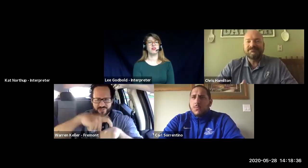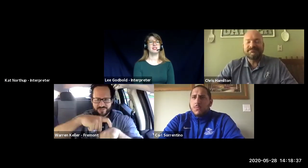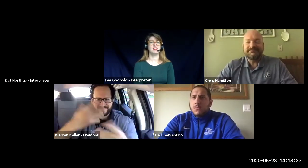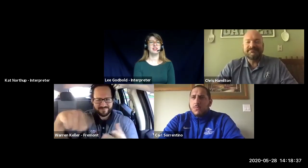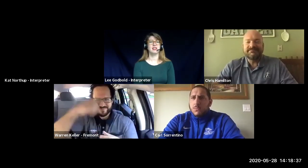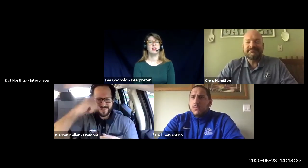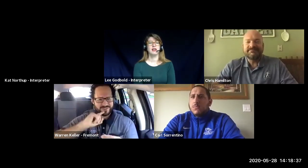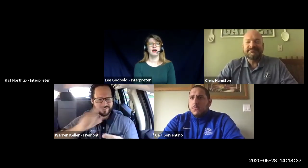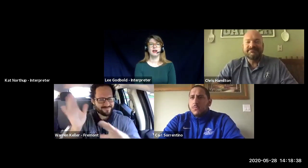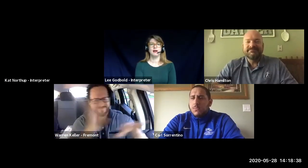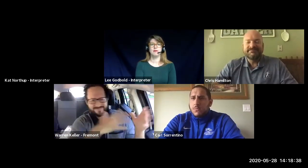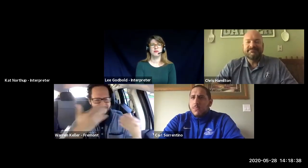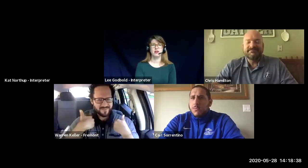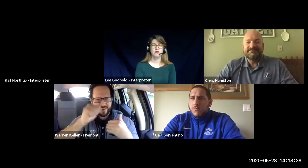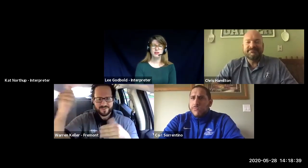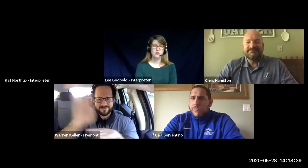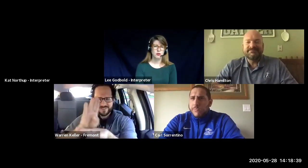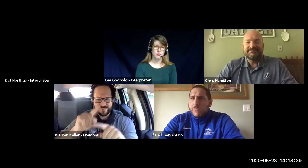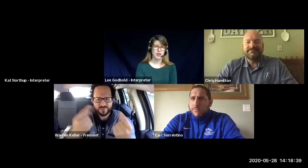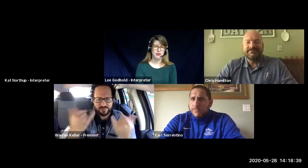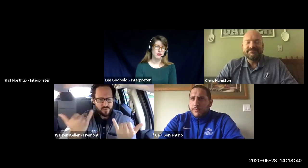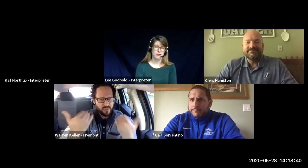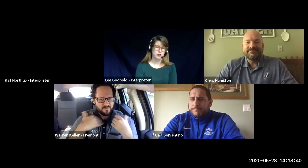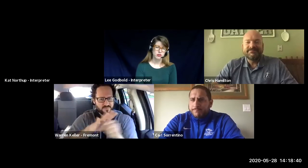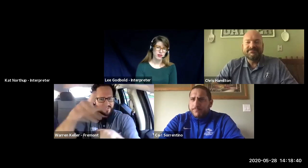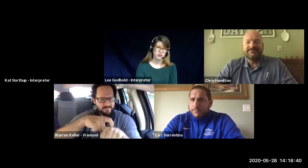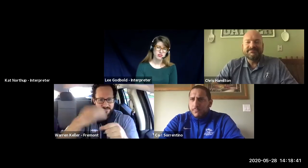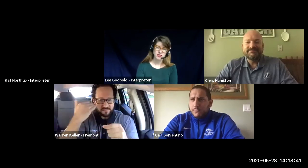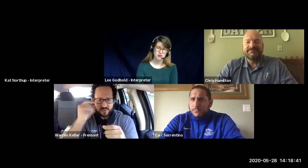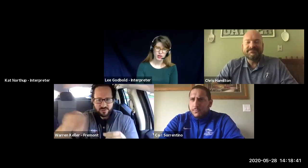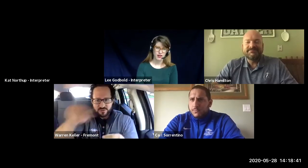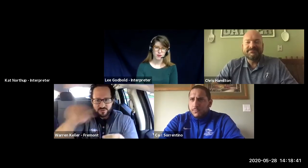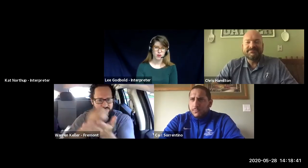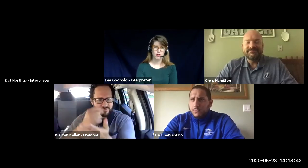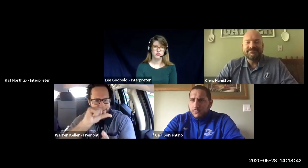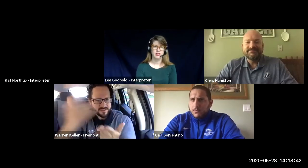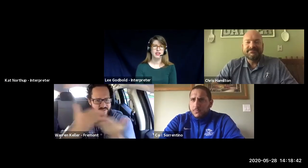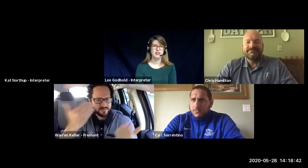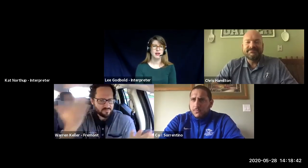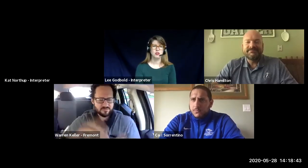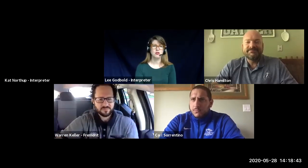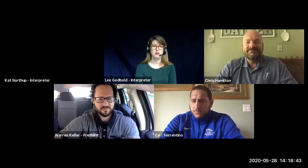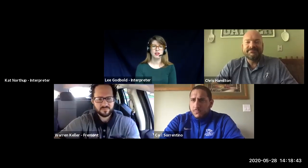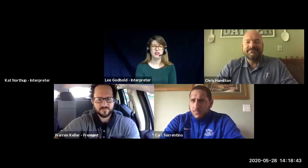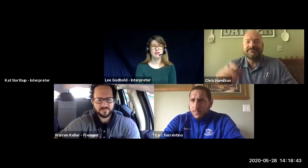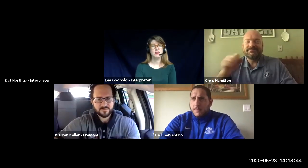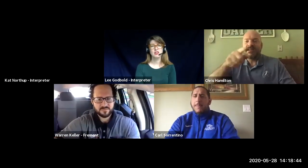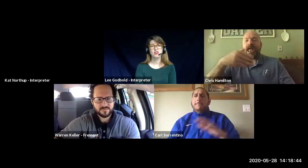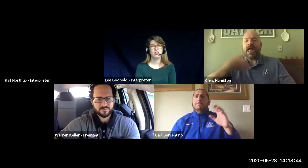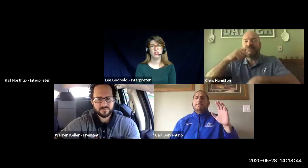invest in. You know, for some of you, you may, you know, during a regular season, we have hardly any time to do something like this. I think it's just a good